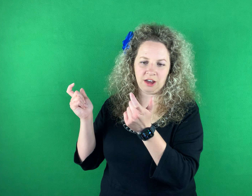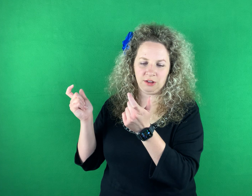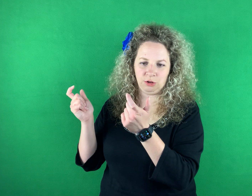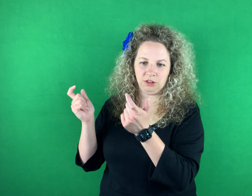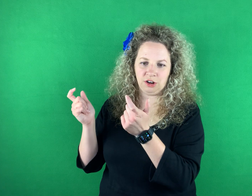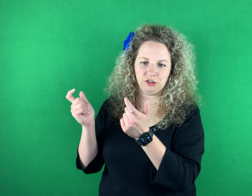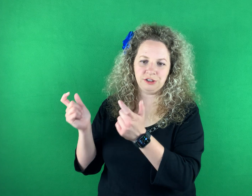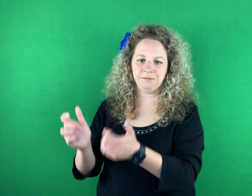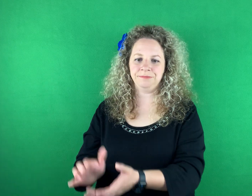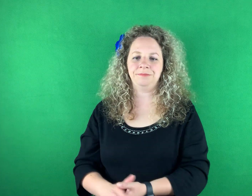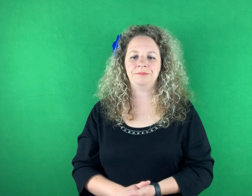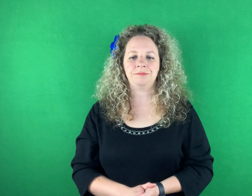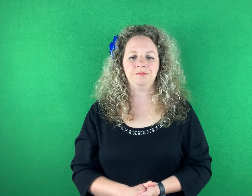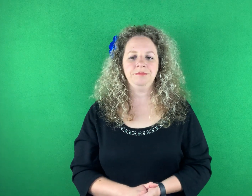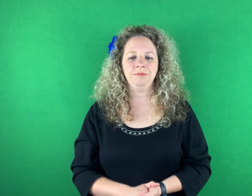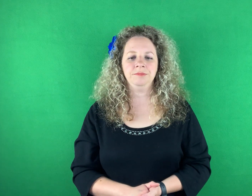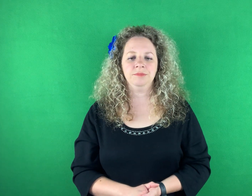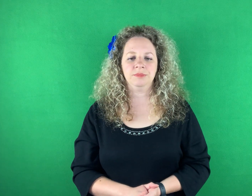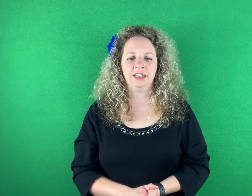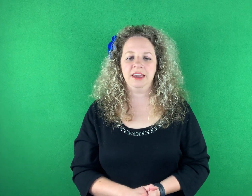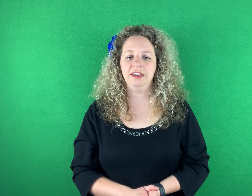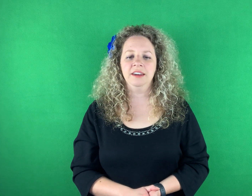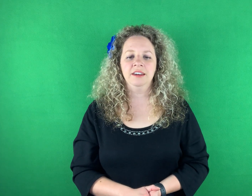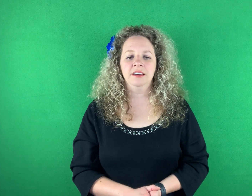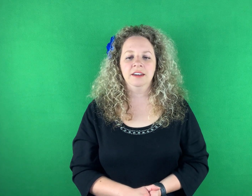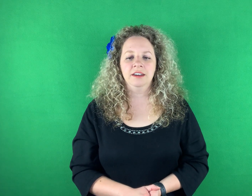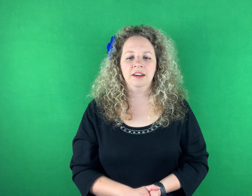or large. Okay?